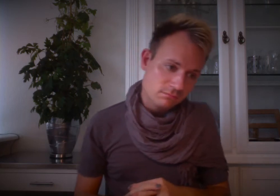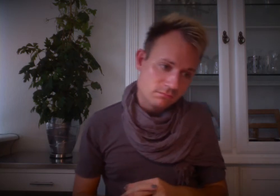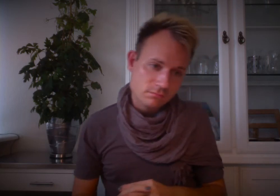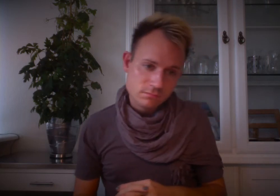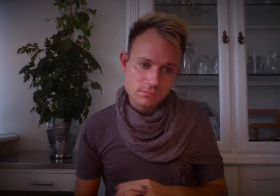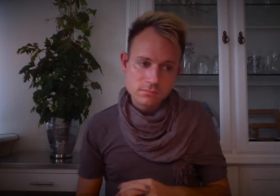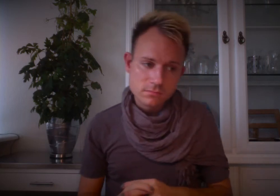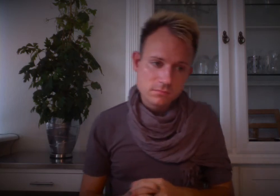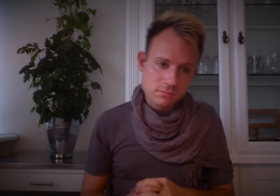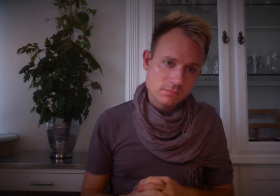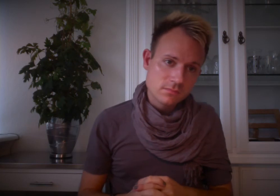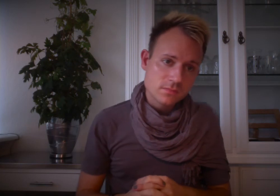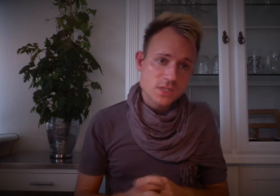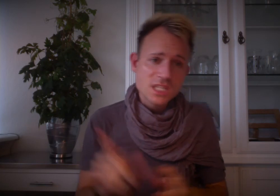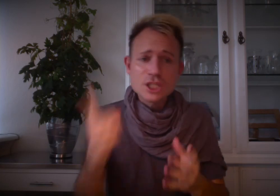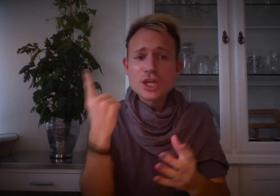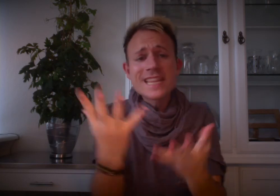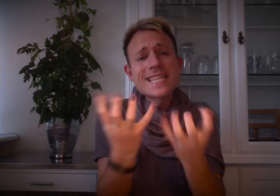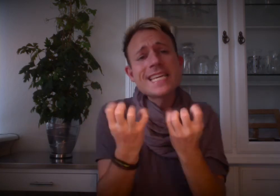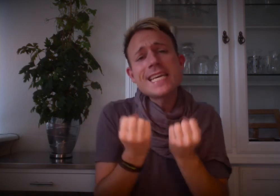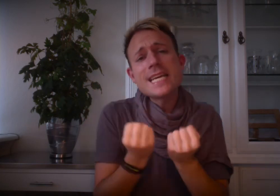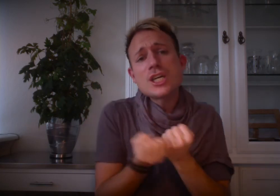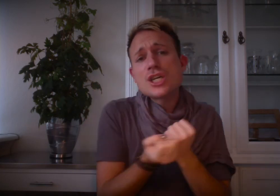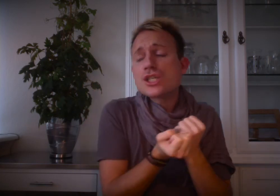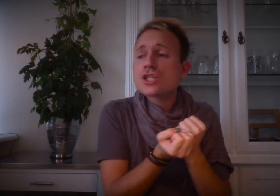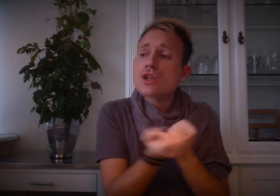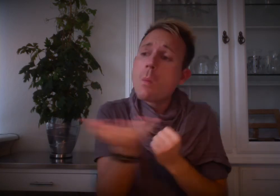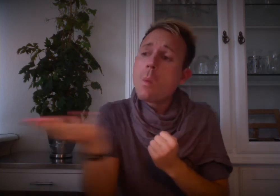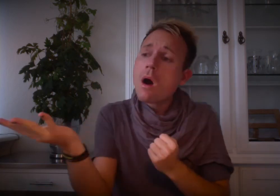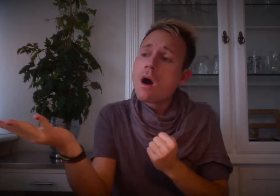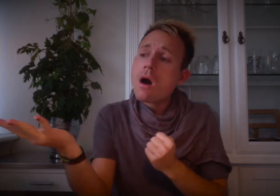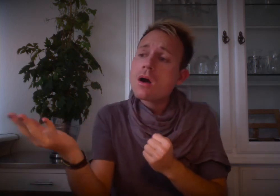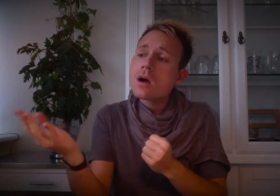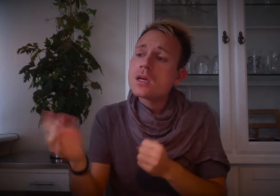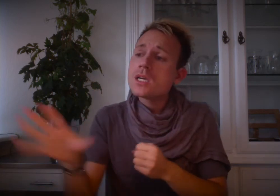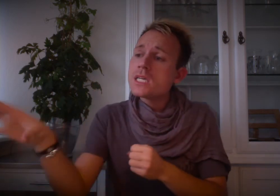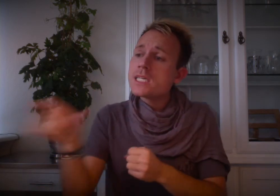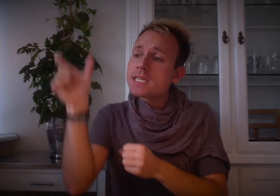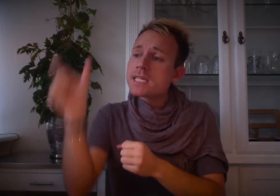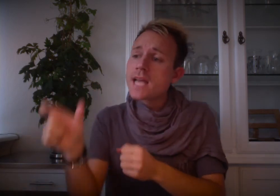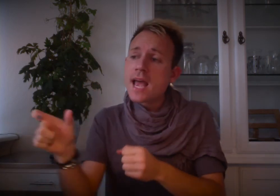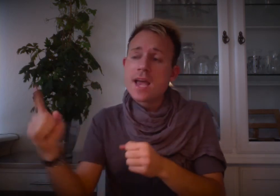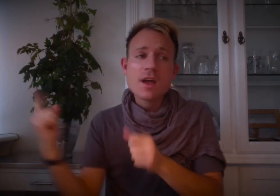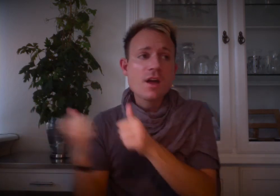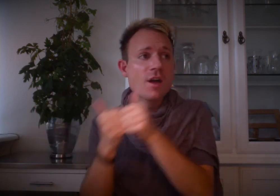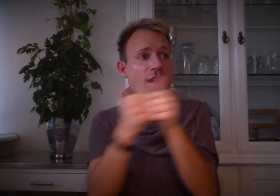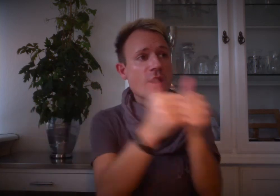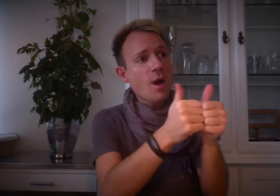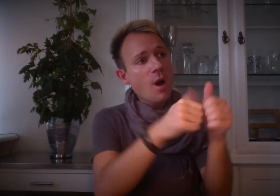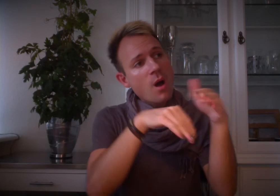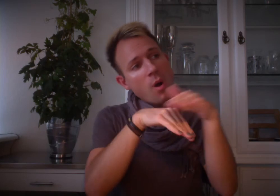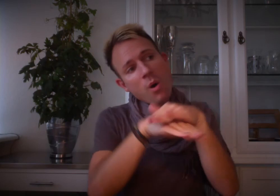She just needs someone To take her home